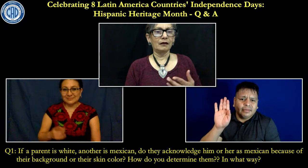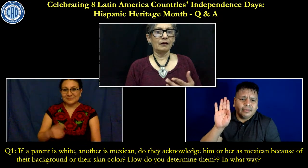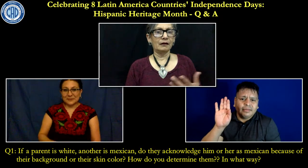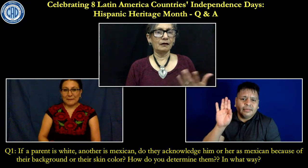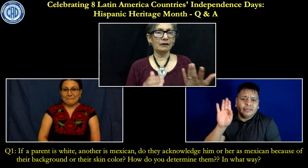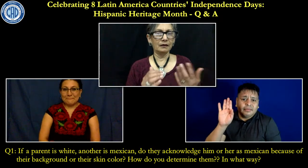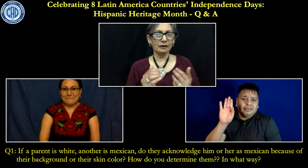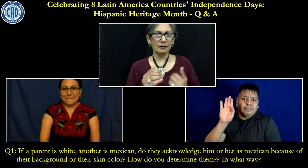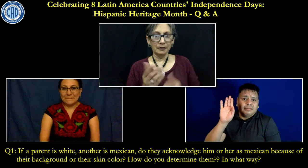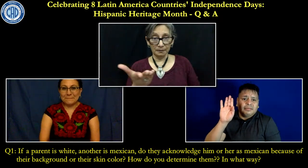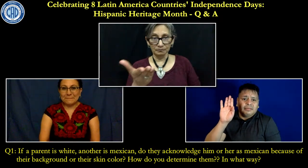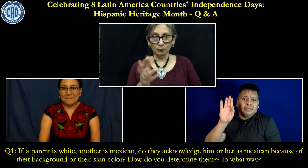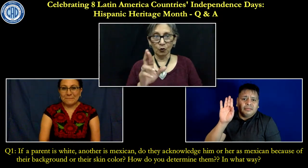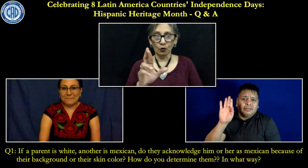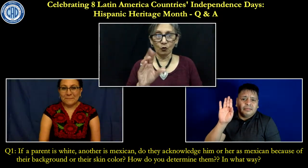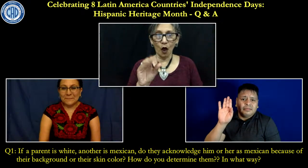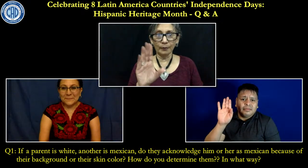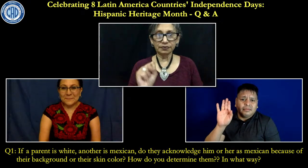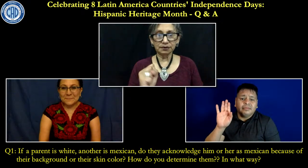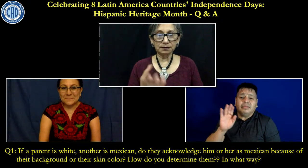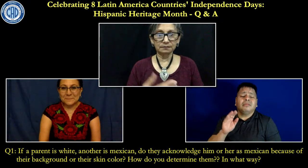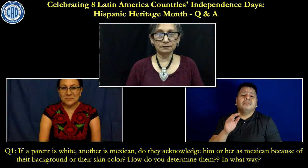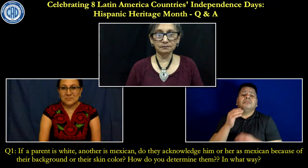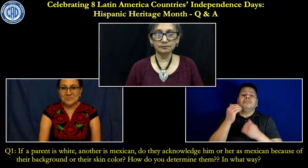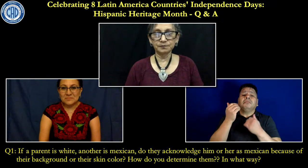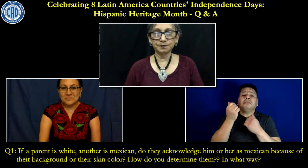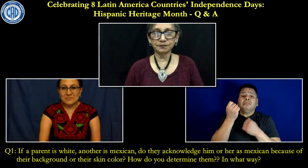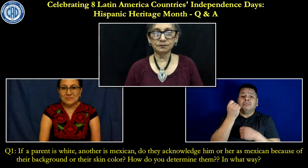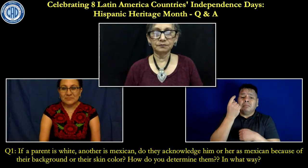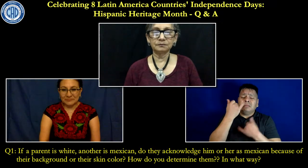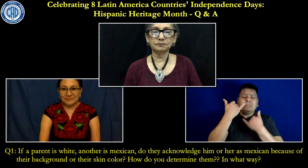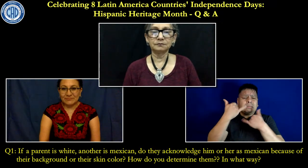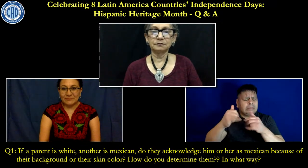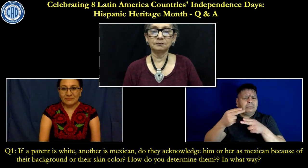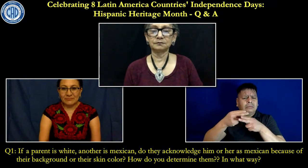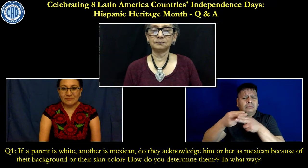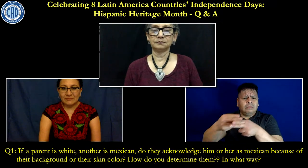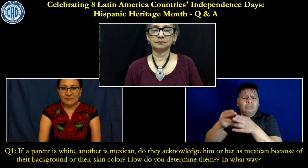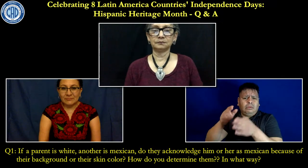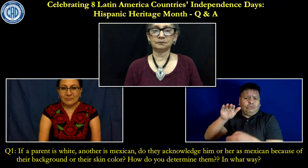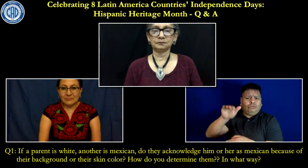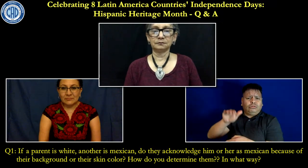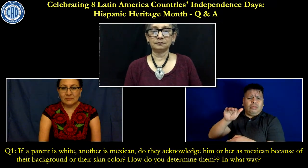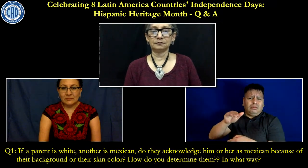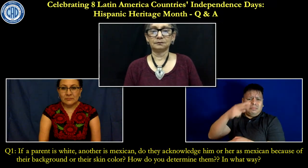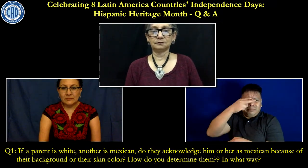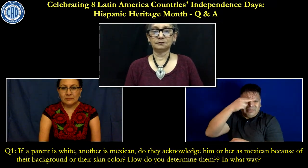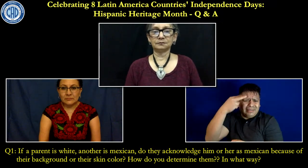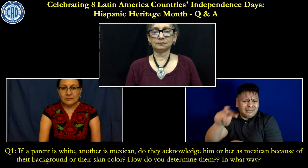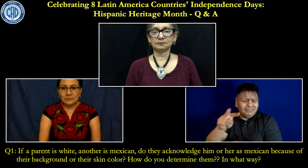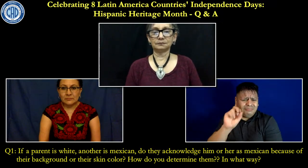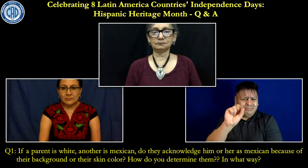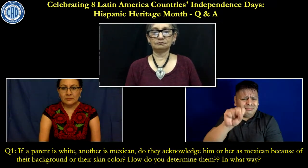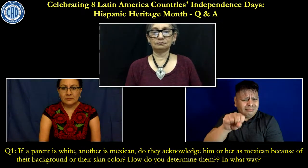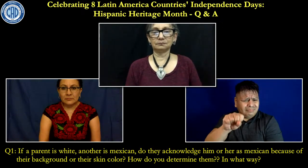This is Roberto. I'd like to respond. Robs?